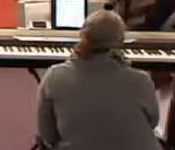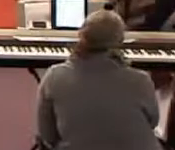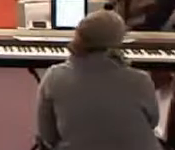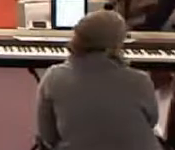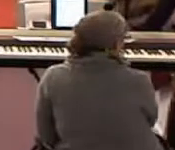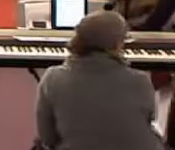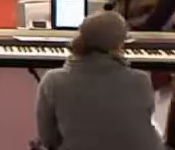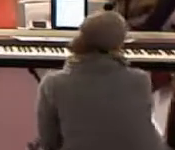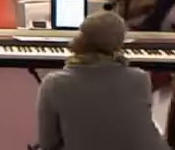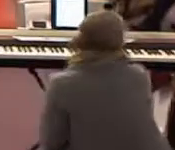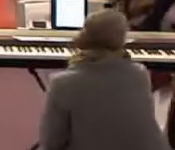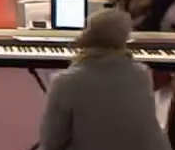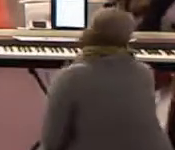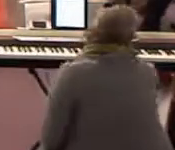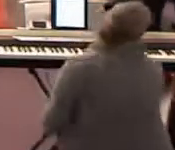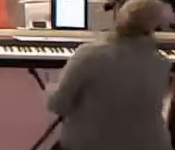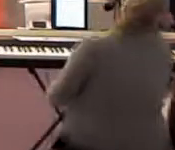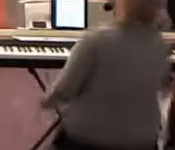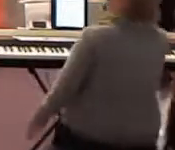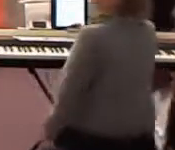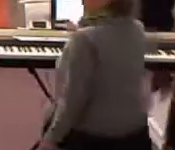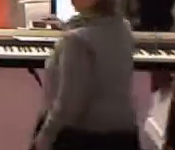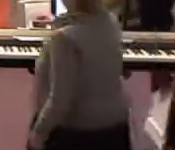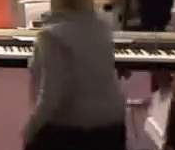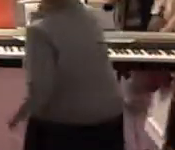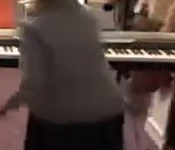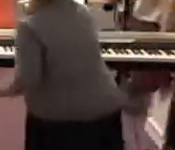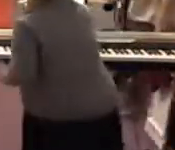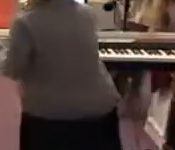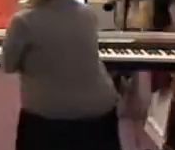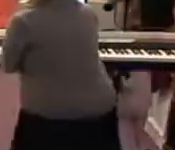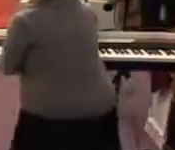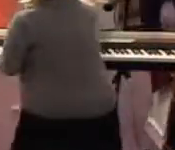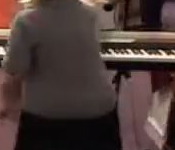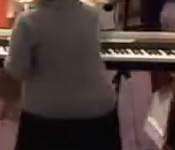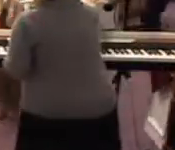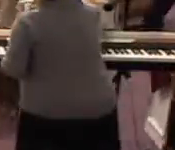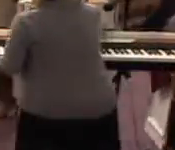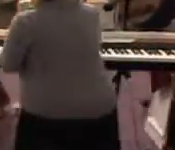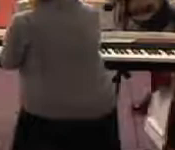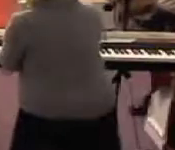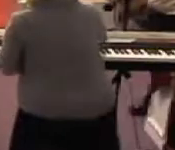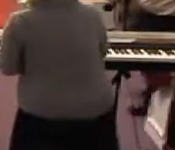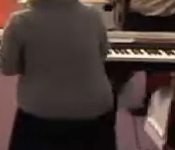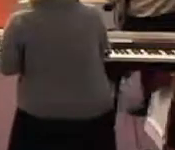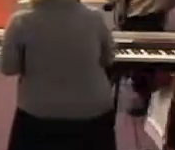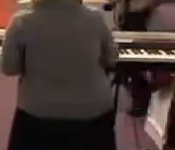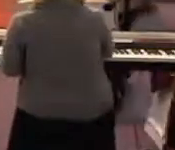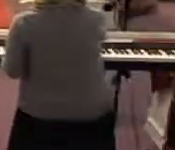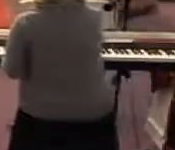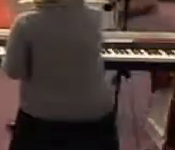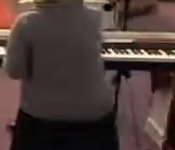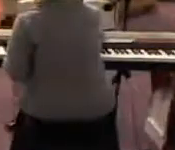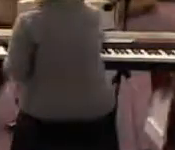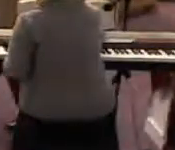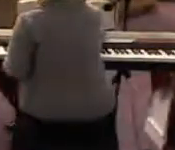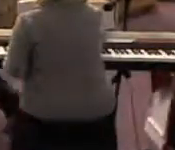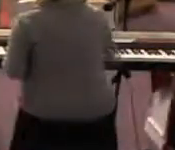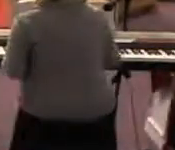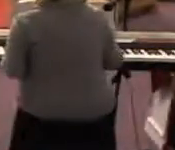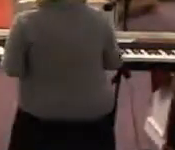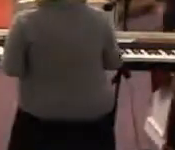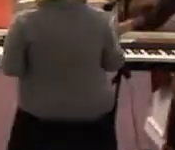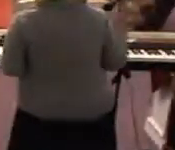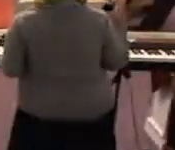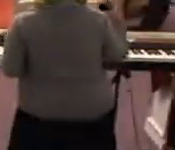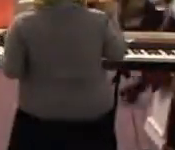are going to preach with him. Somebody say amen. So if you're gonna help out